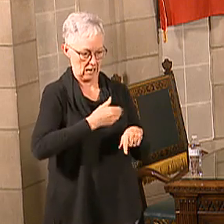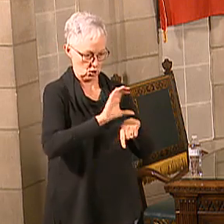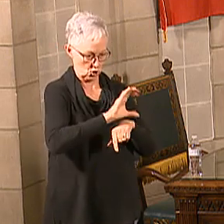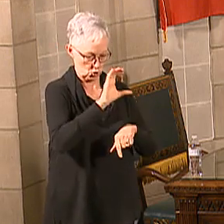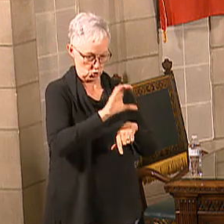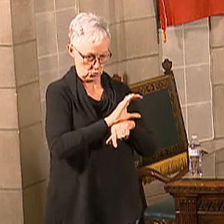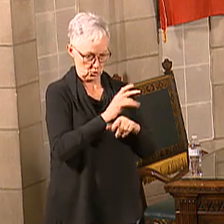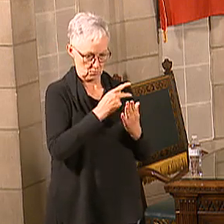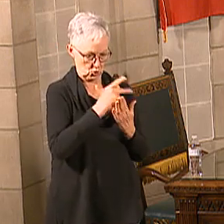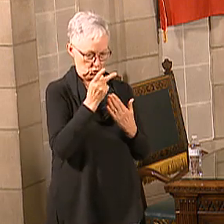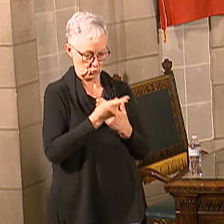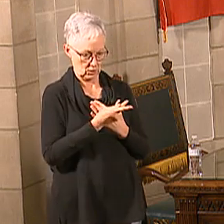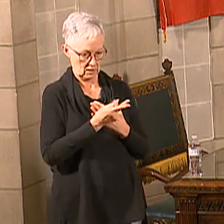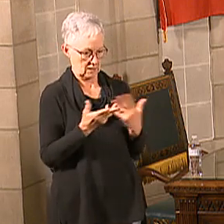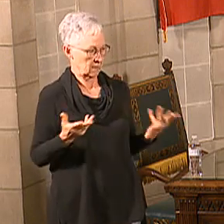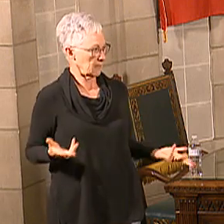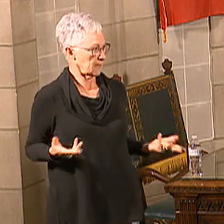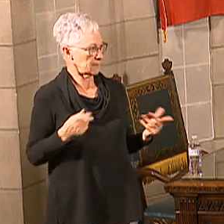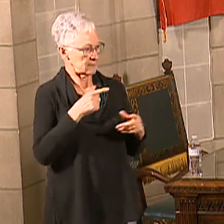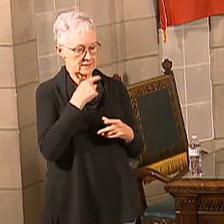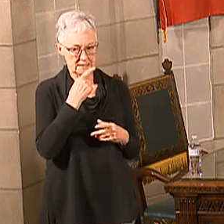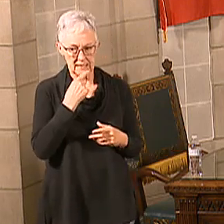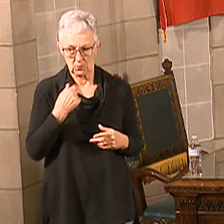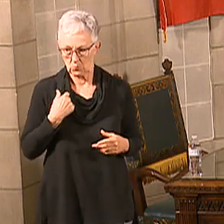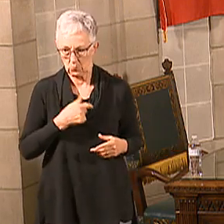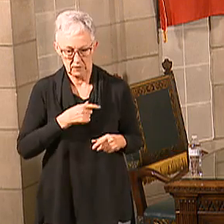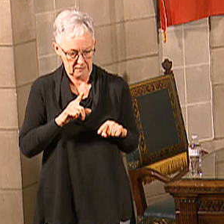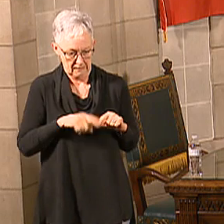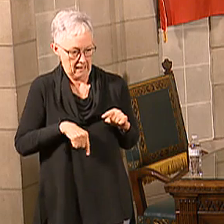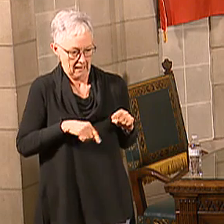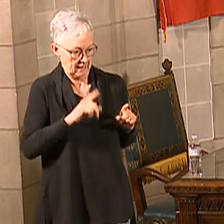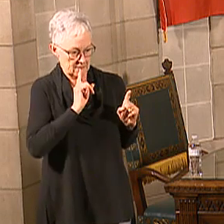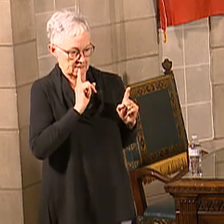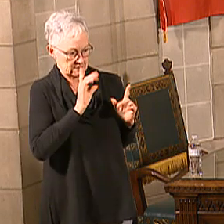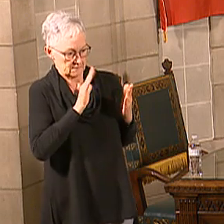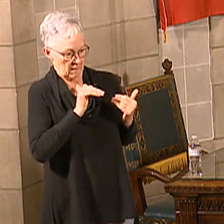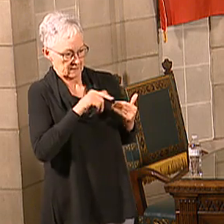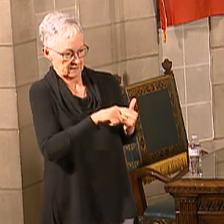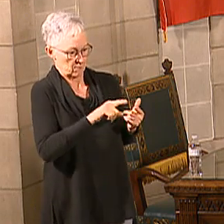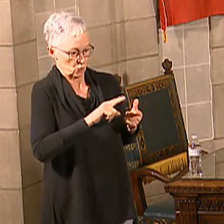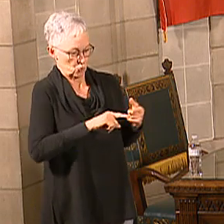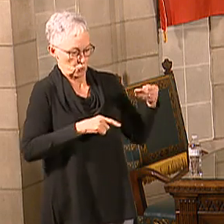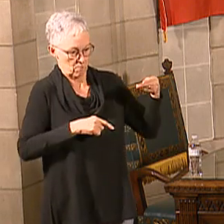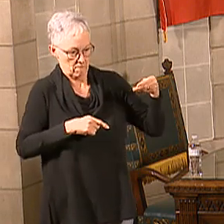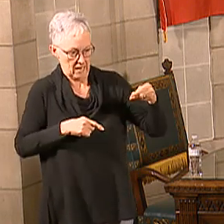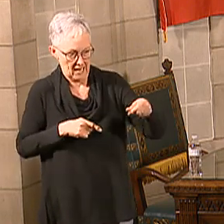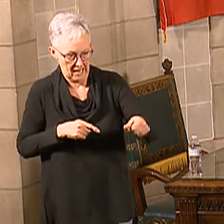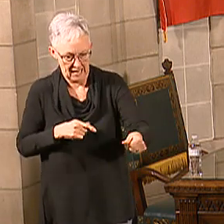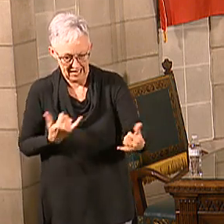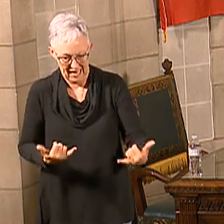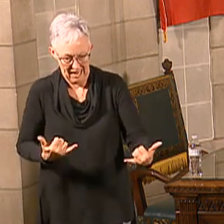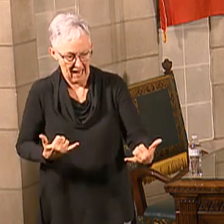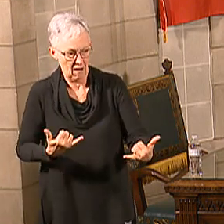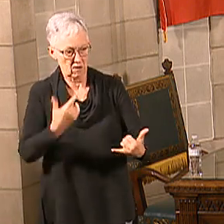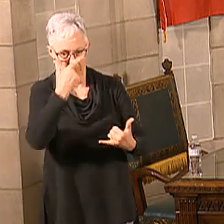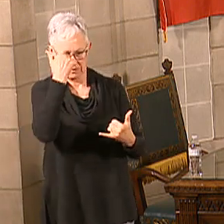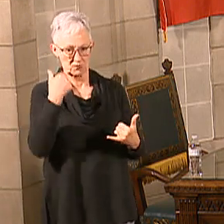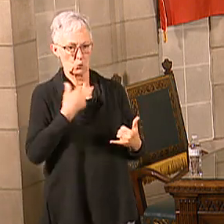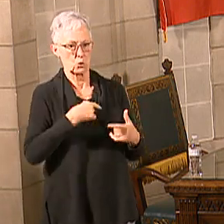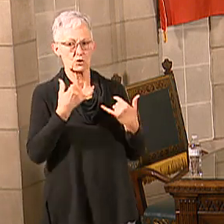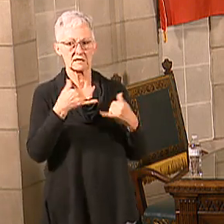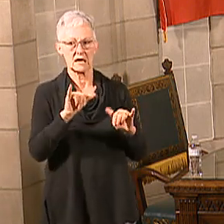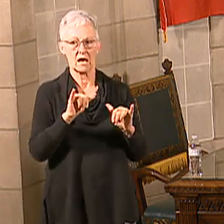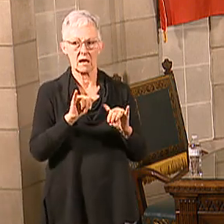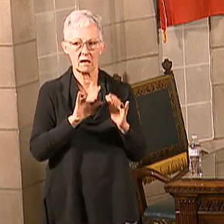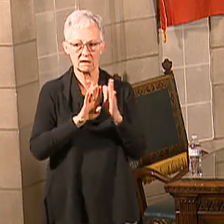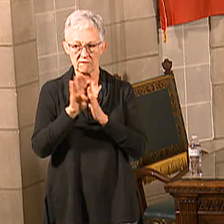afternoon were, don't pay anything till we give you your actual guidance, and we think we'll get the guidance out to you in the next week to 10 days. Hopefully they can beat